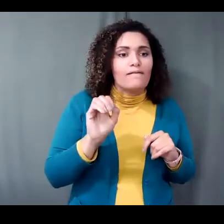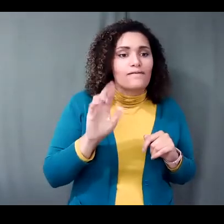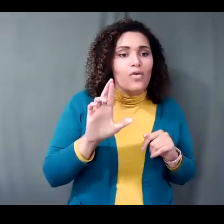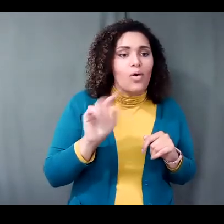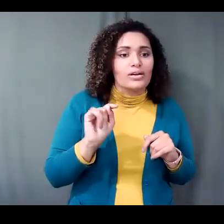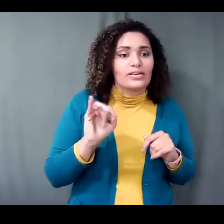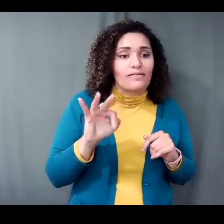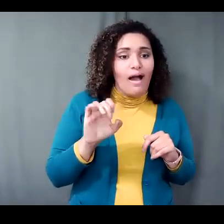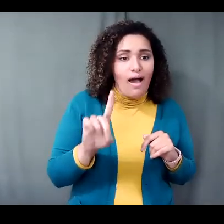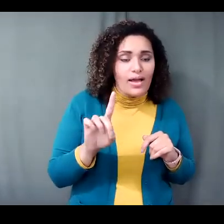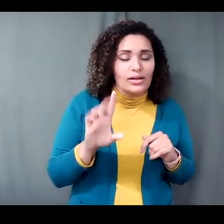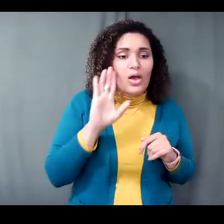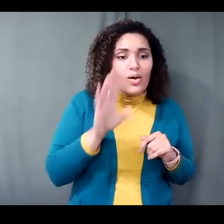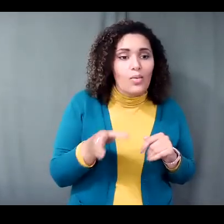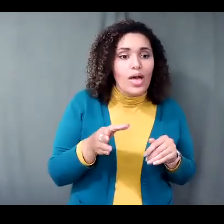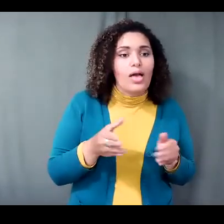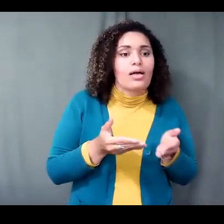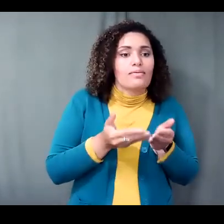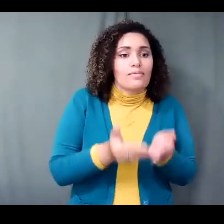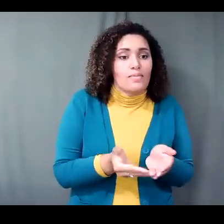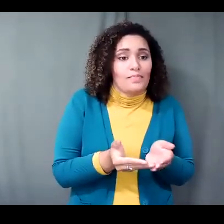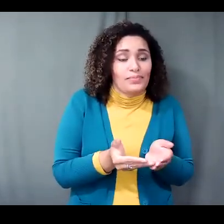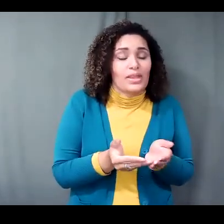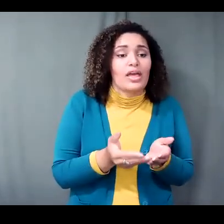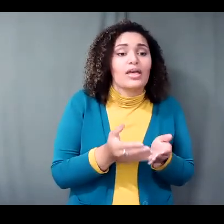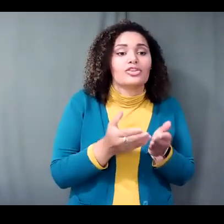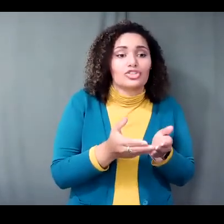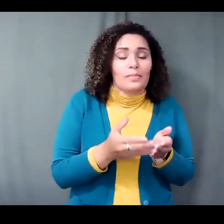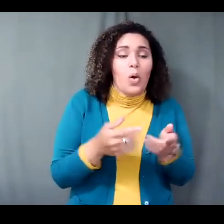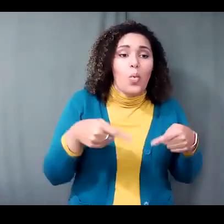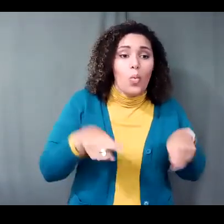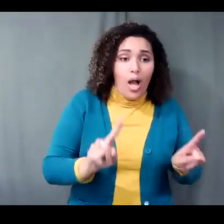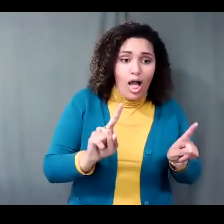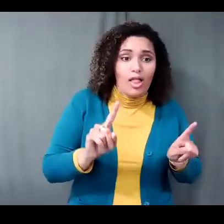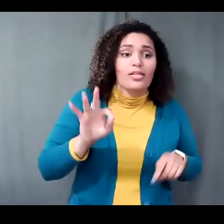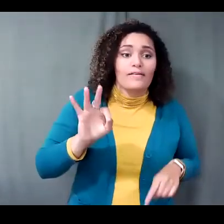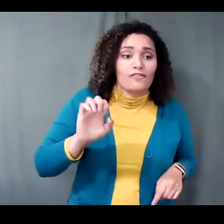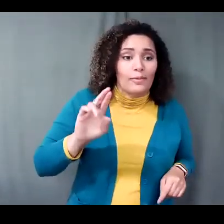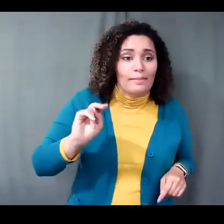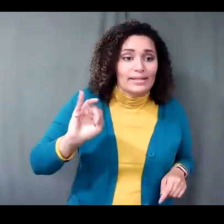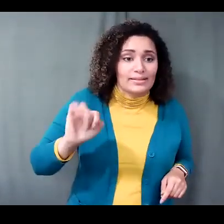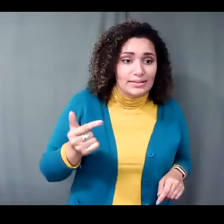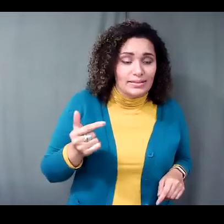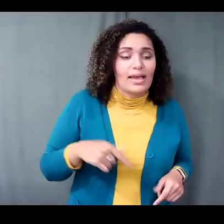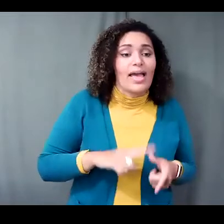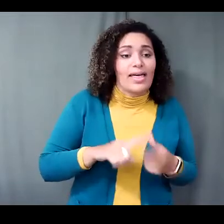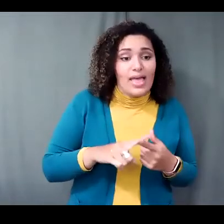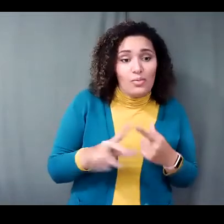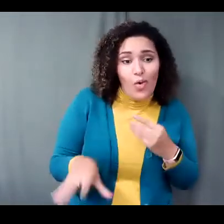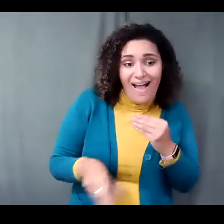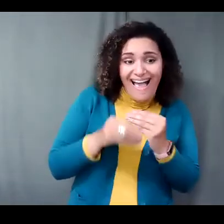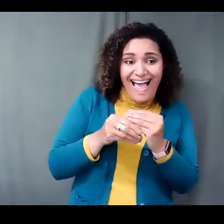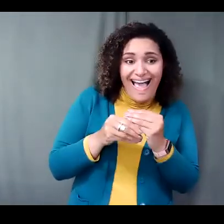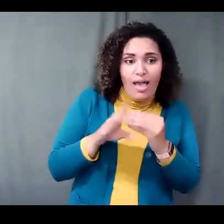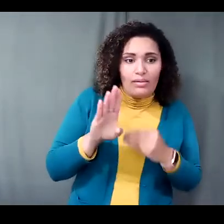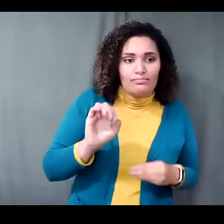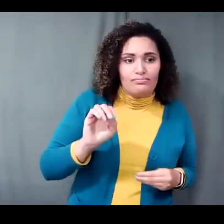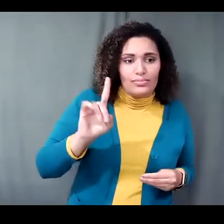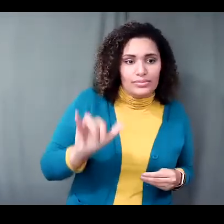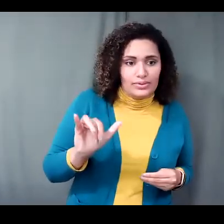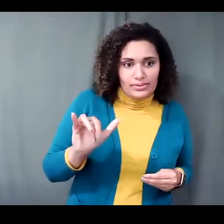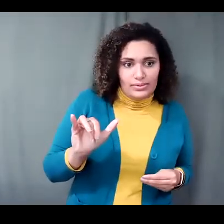we'll put the wines on the ships while they're still fermenting to get us a head start. And we'll put some brandy in. So they got the fermentation